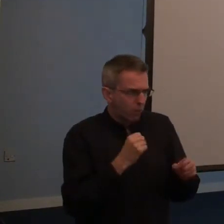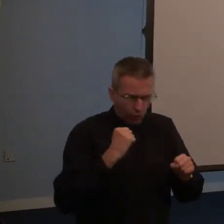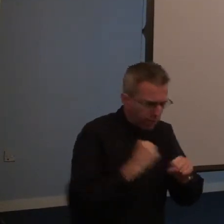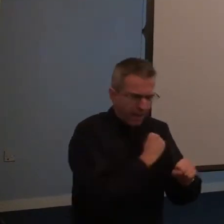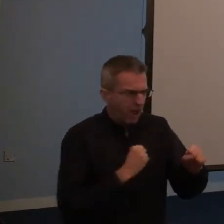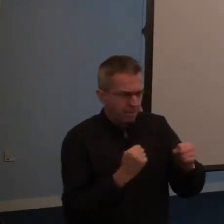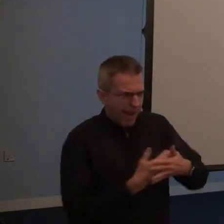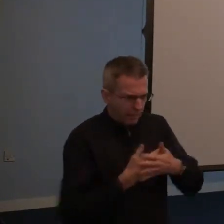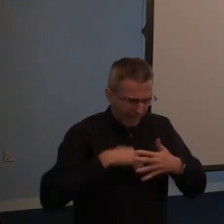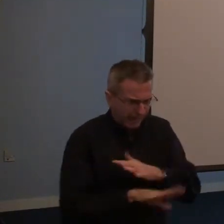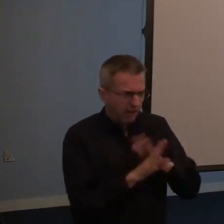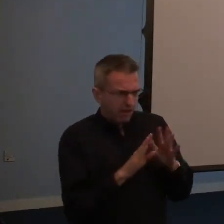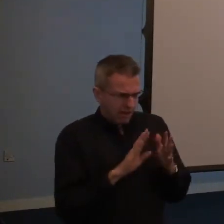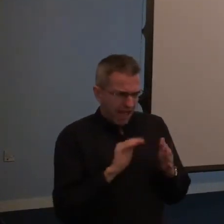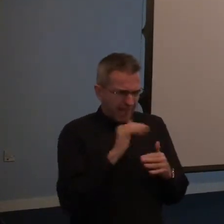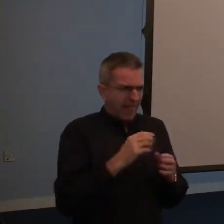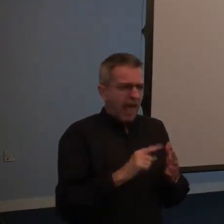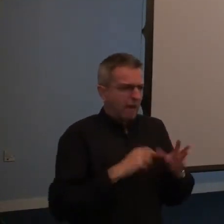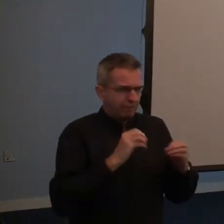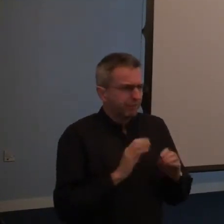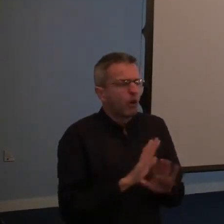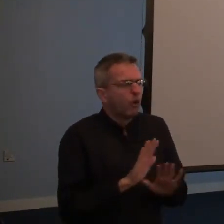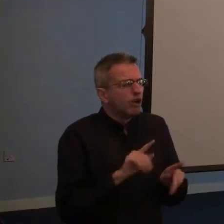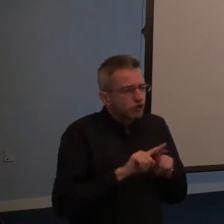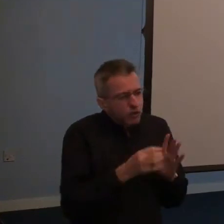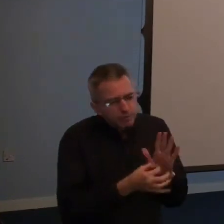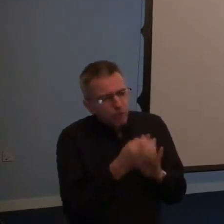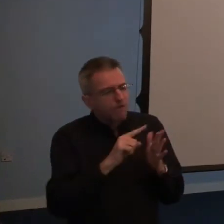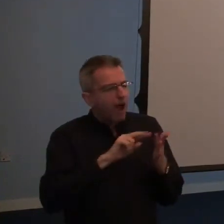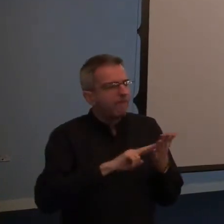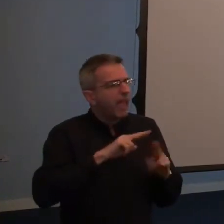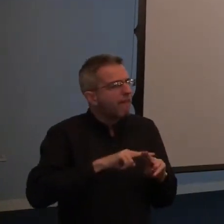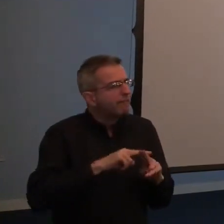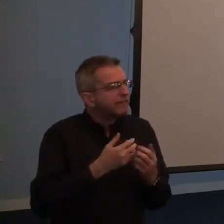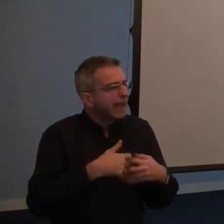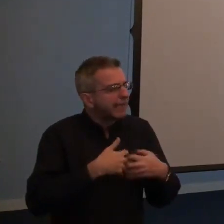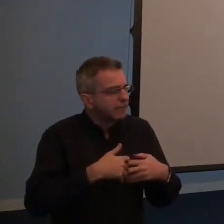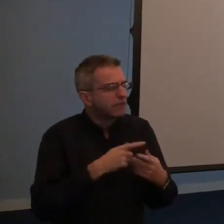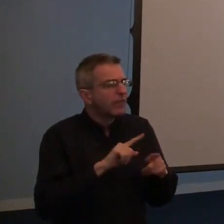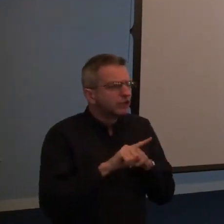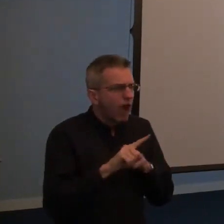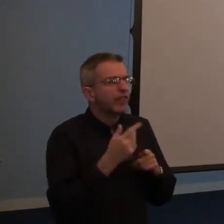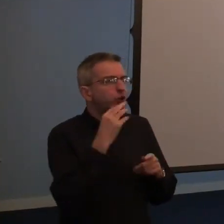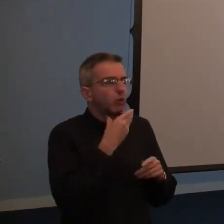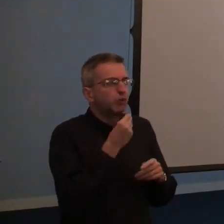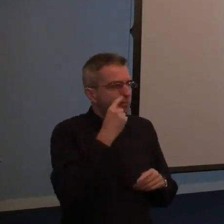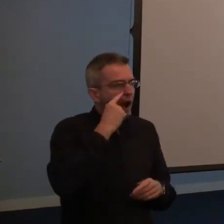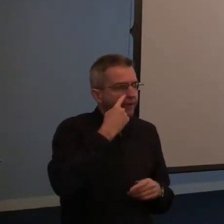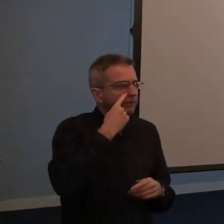someone says, oh, deliberately I'm going to make a baby and grow them in the lab outside of a womb. Again, it's always to improve things like